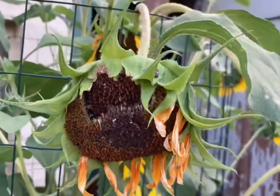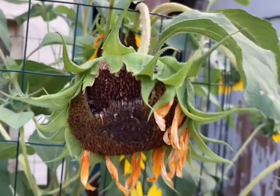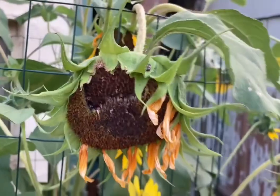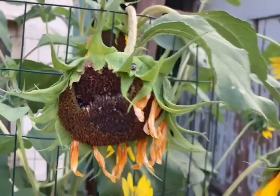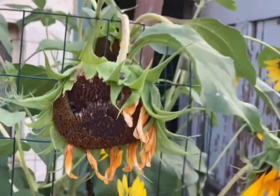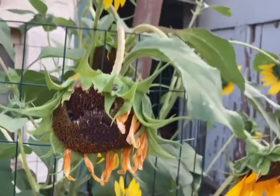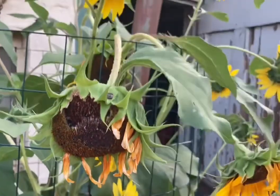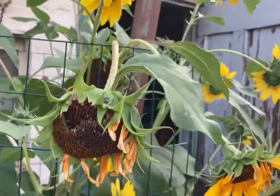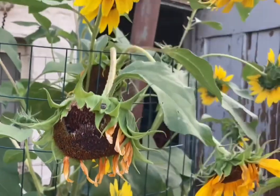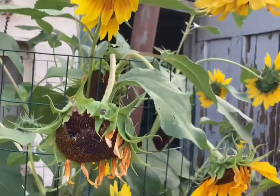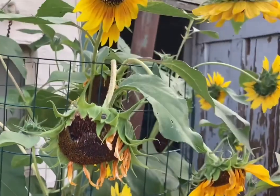seeds.